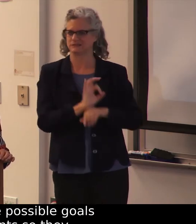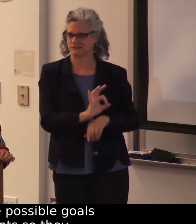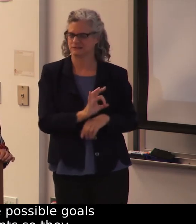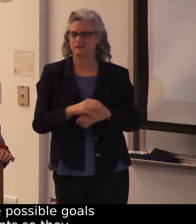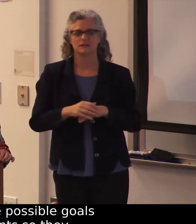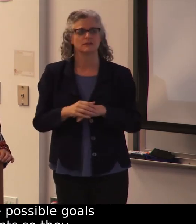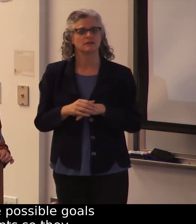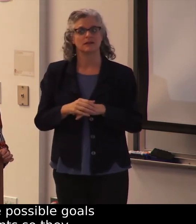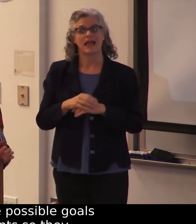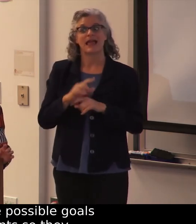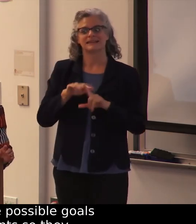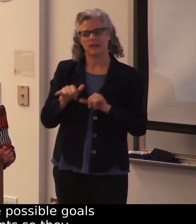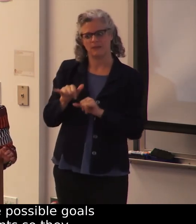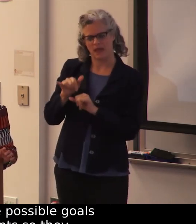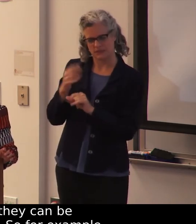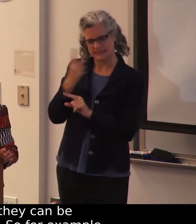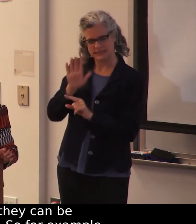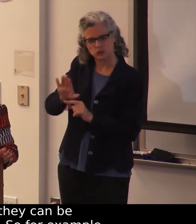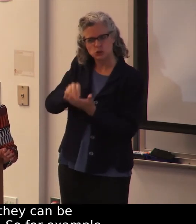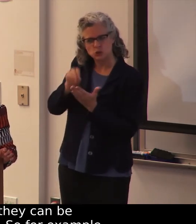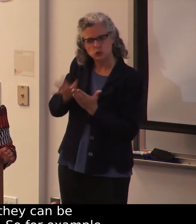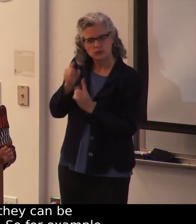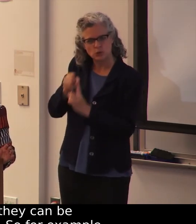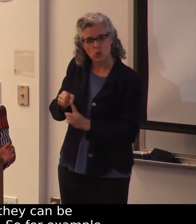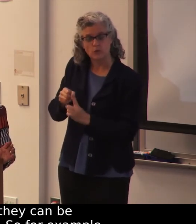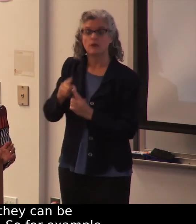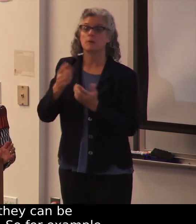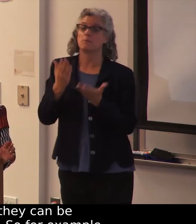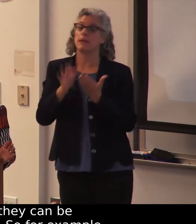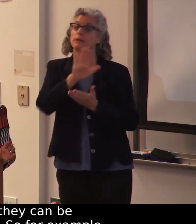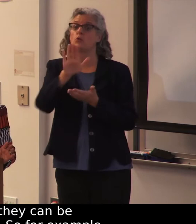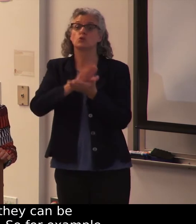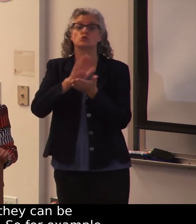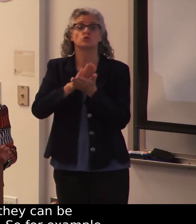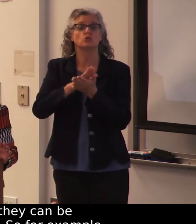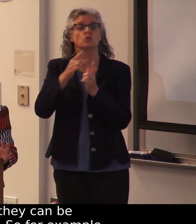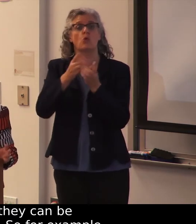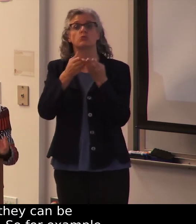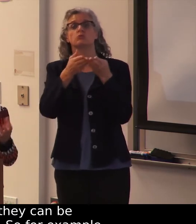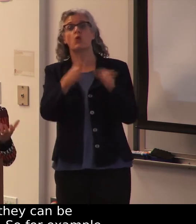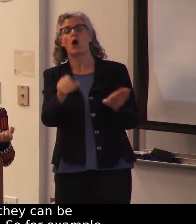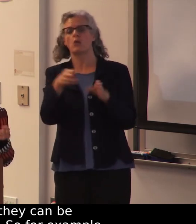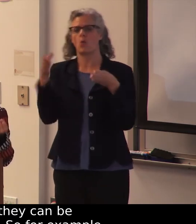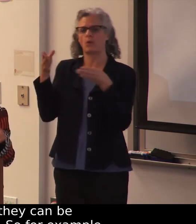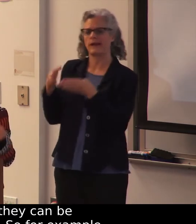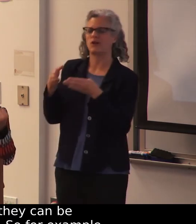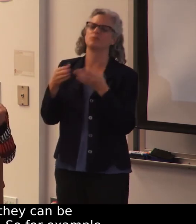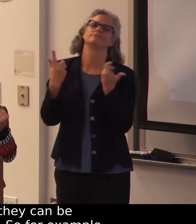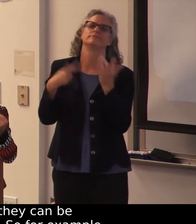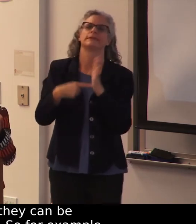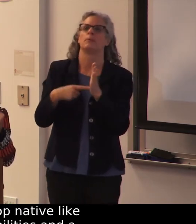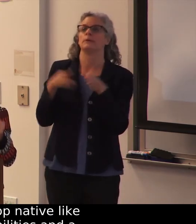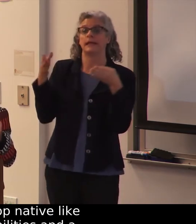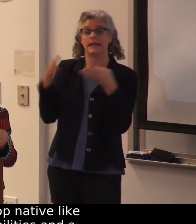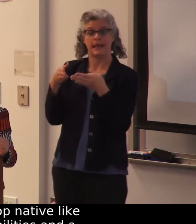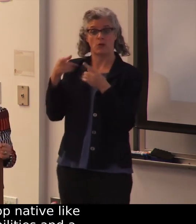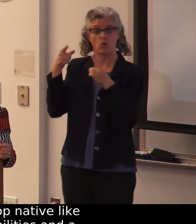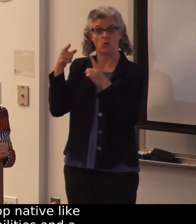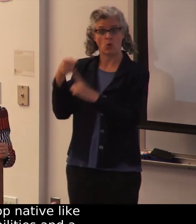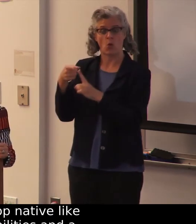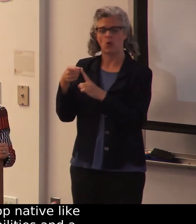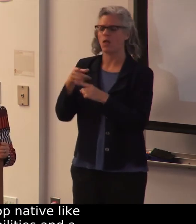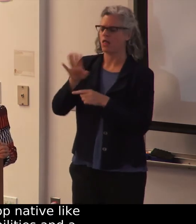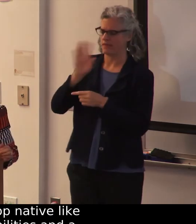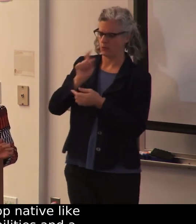the possible goals of students? So they can be very narrow goals, or they can be broader goals. So for example, a narrow goal, they'll develop native-like